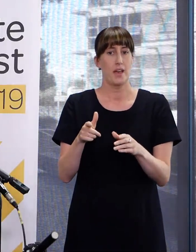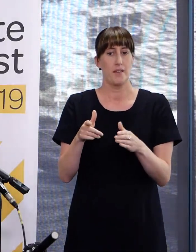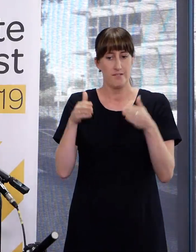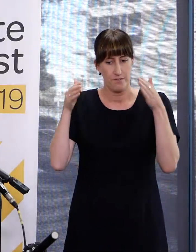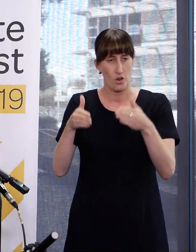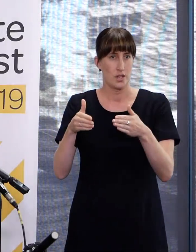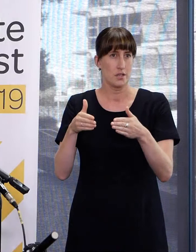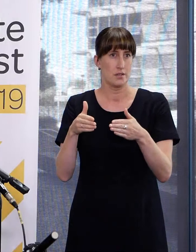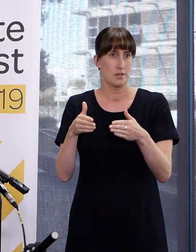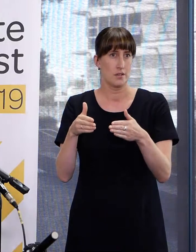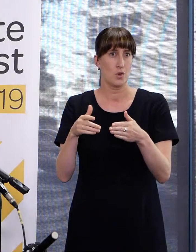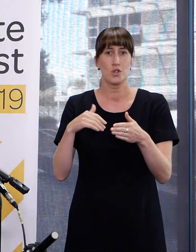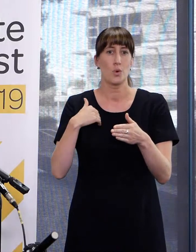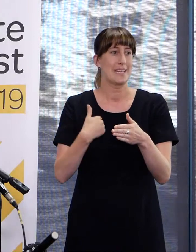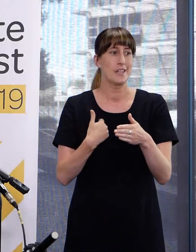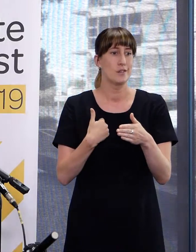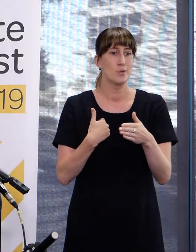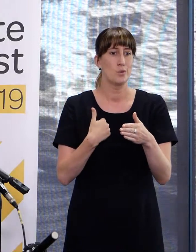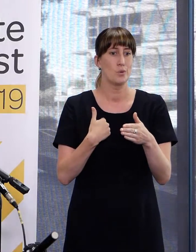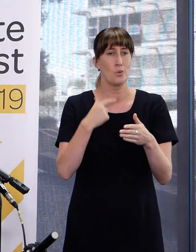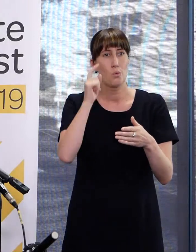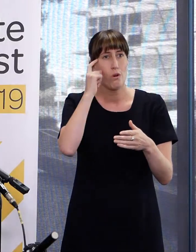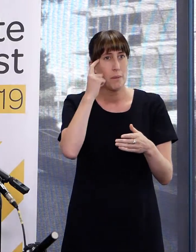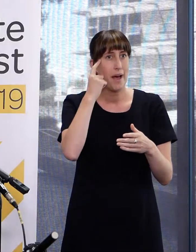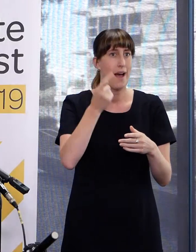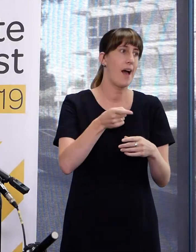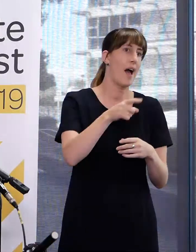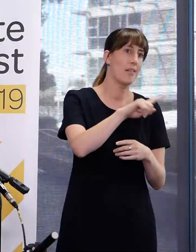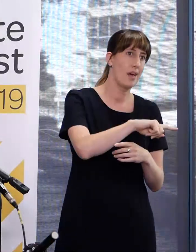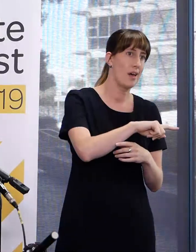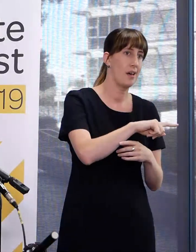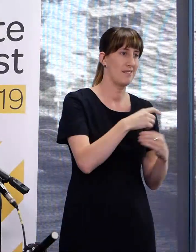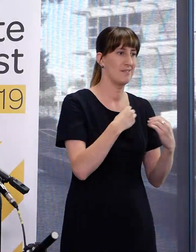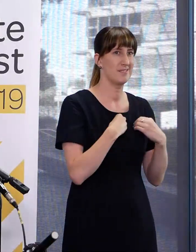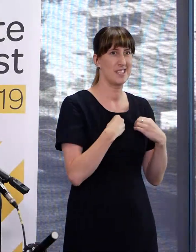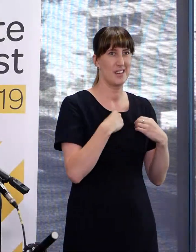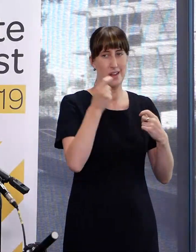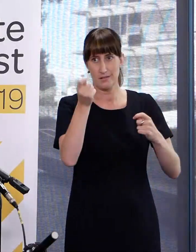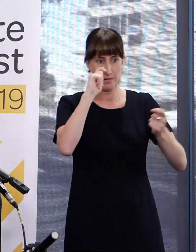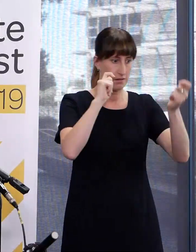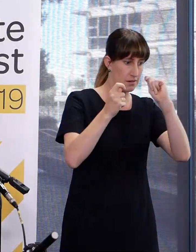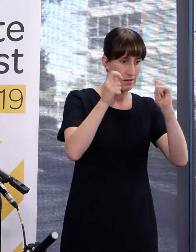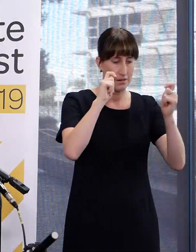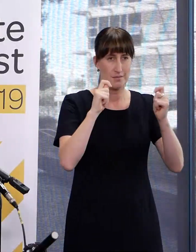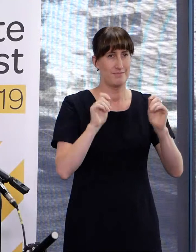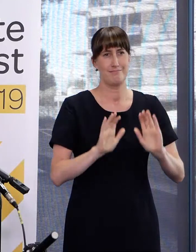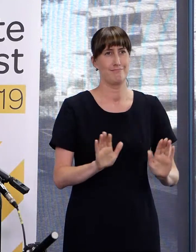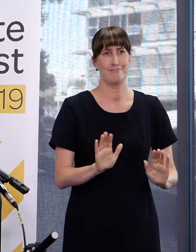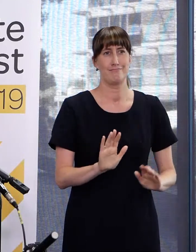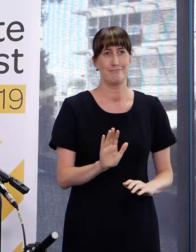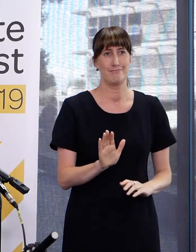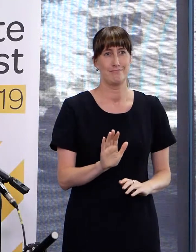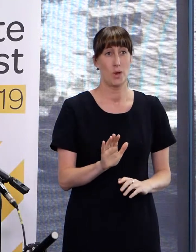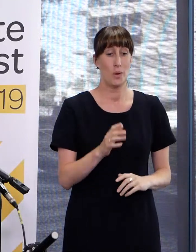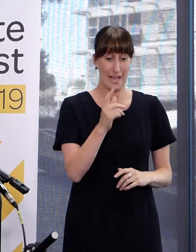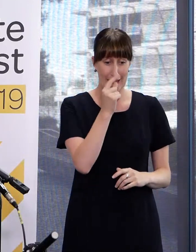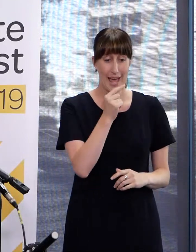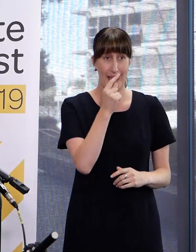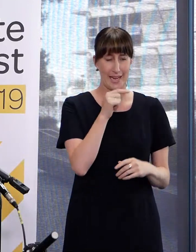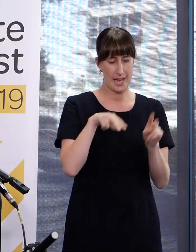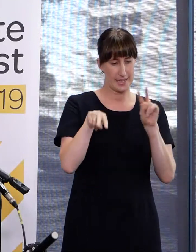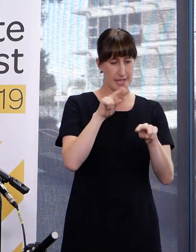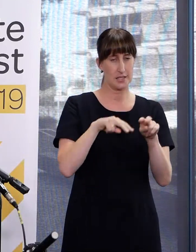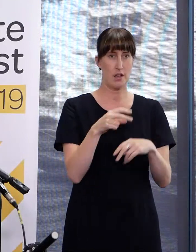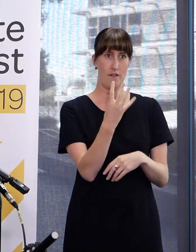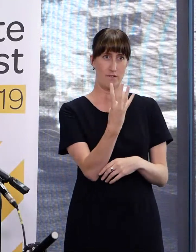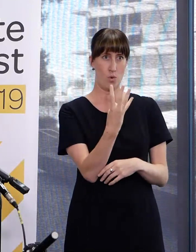I've got separate teams of assessors who are already looking at all of those, and we can assess up to 4 vaccines at once. And roughly how many